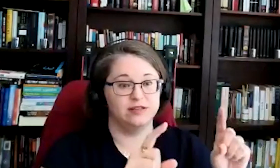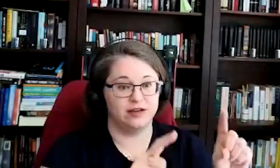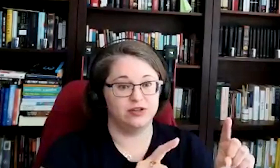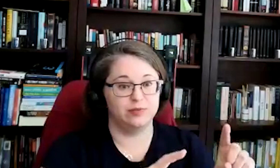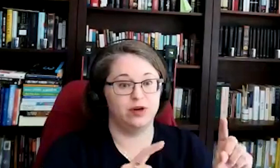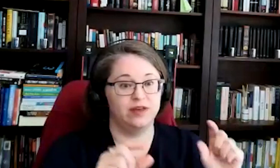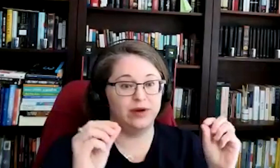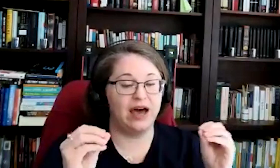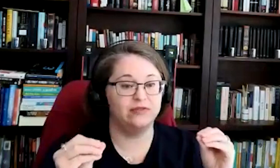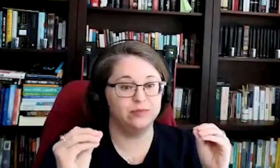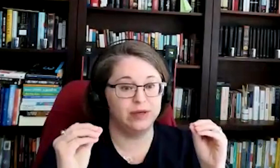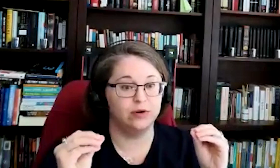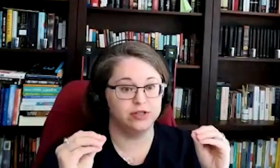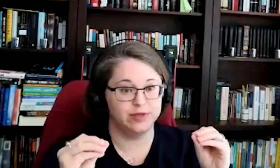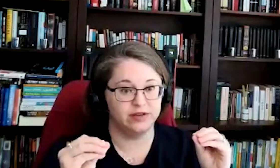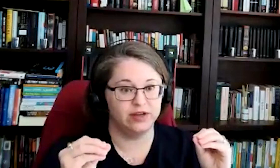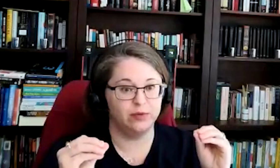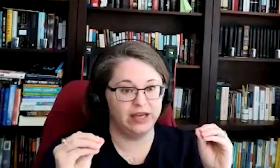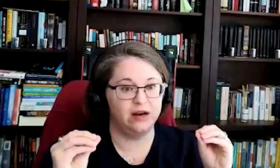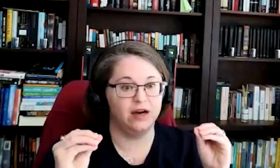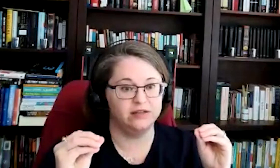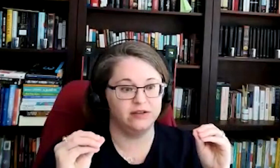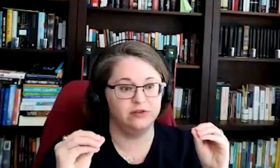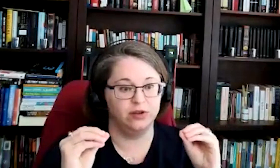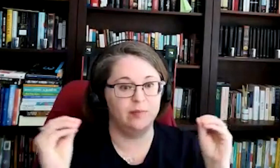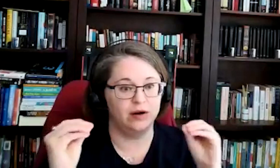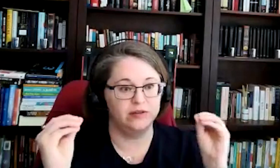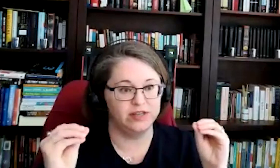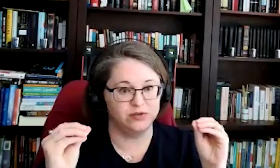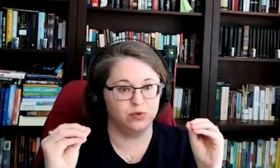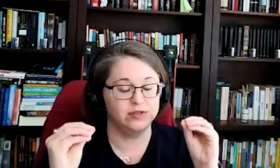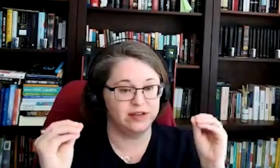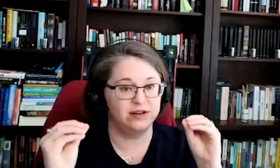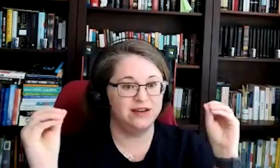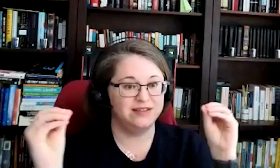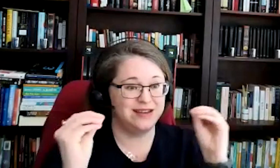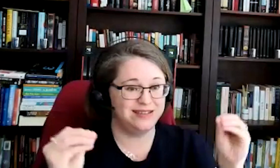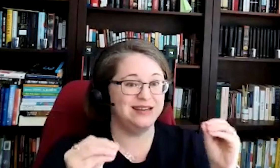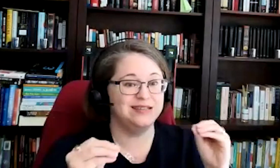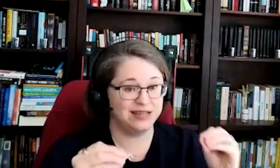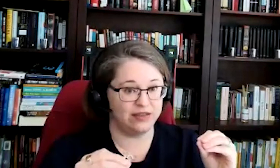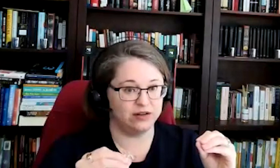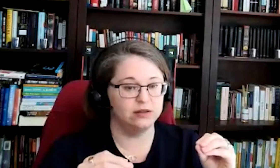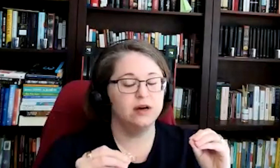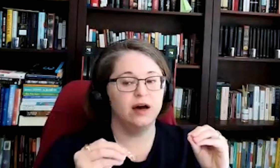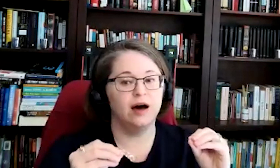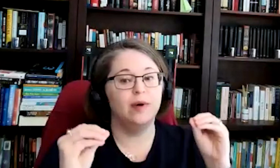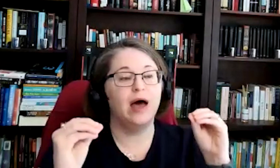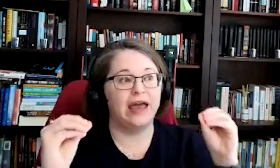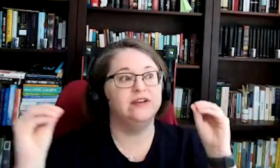to emphasize Angie's point that we have to be more specific. We cannot continue to lump all of these tools and data